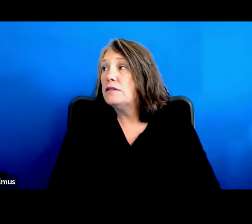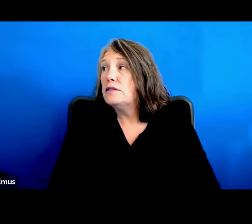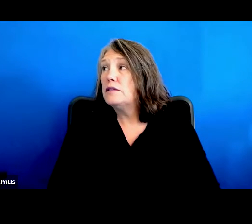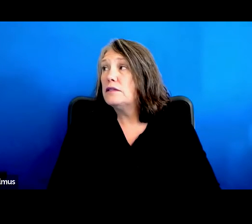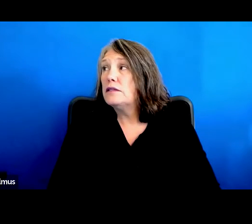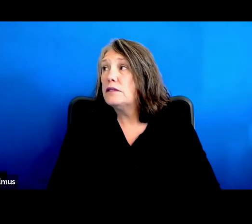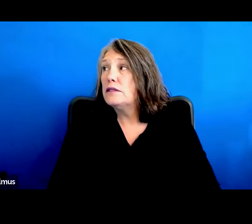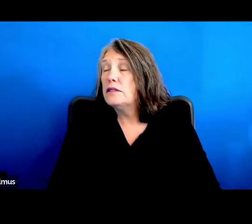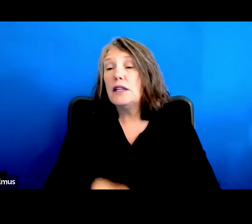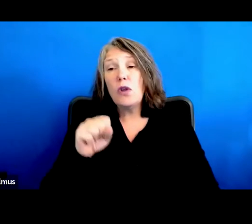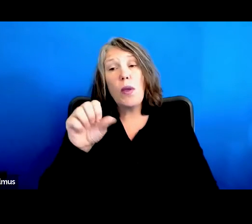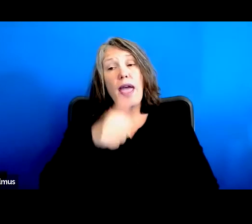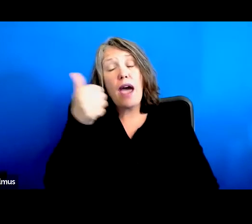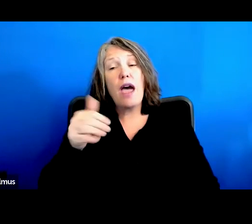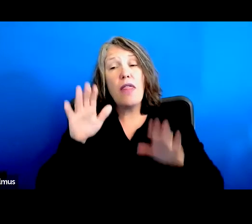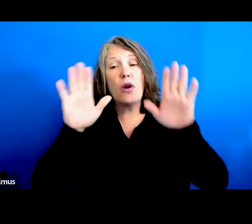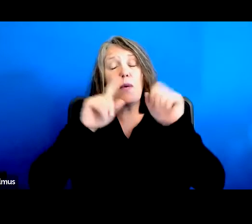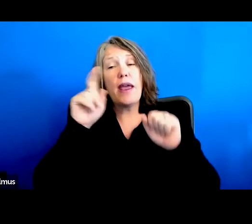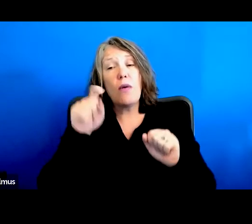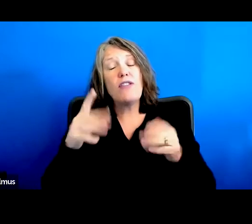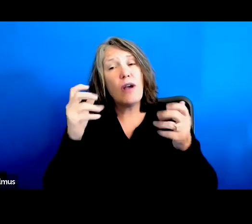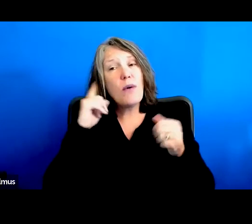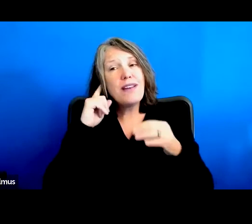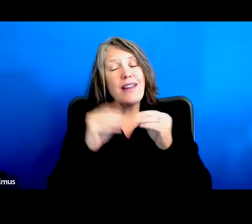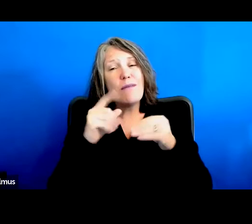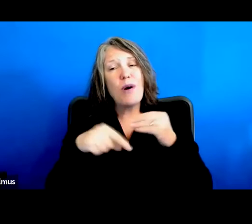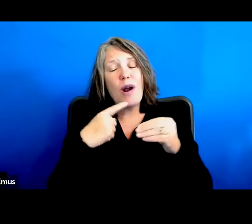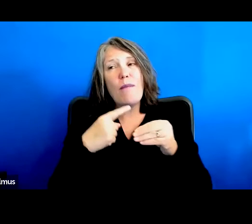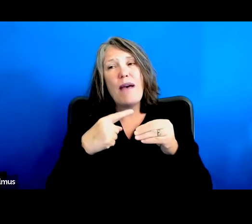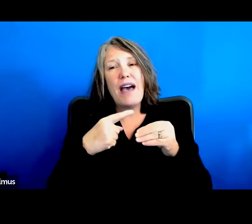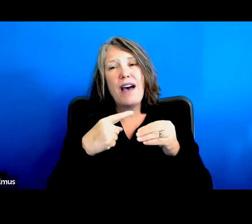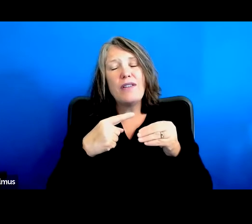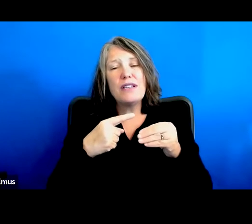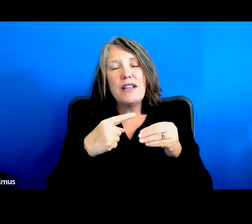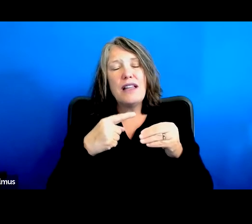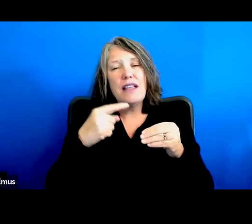Yeah, okay, some other great questions around, I would like to hear more about different intellectual disability